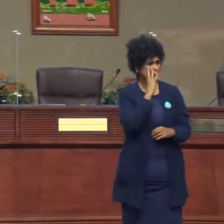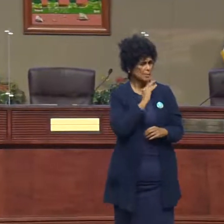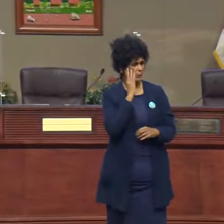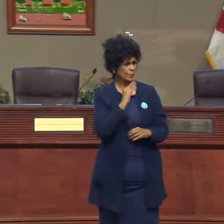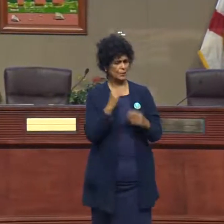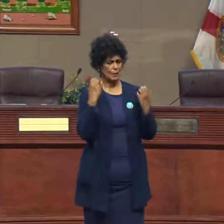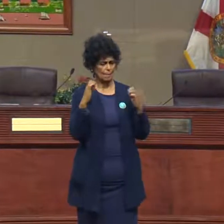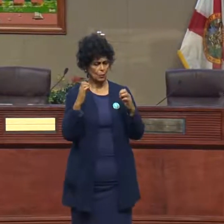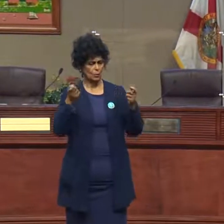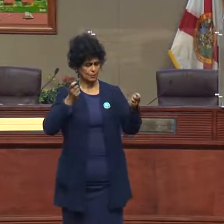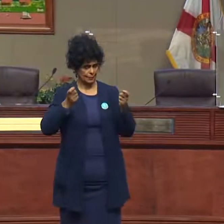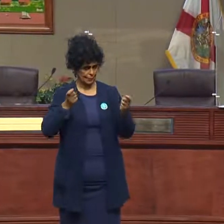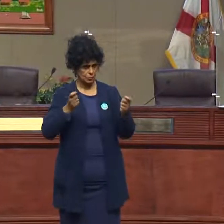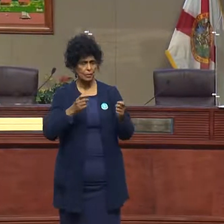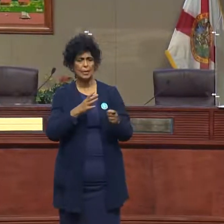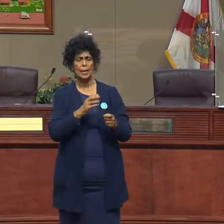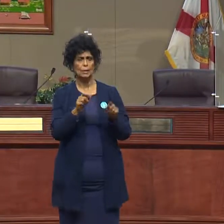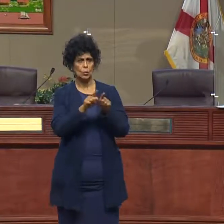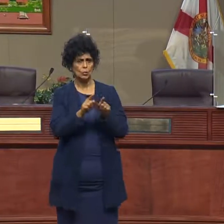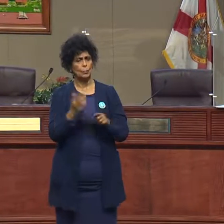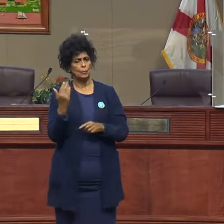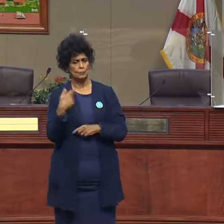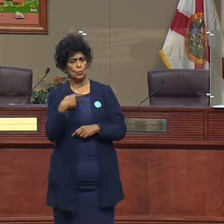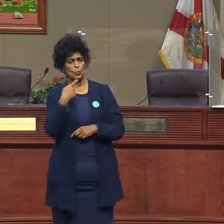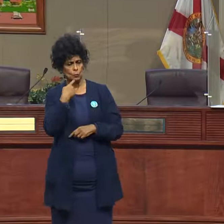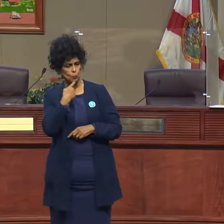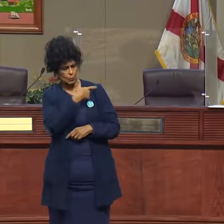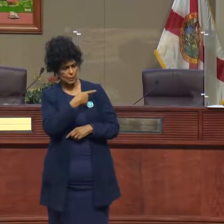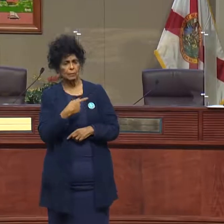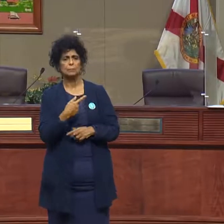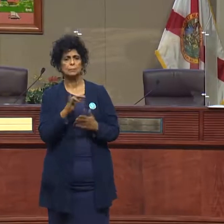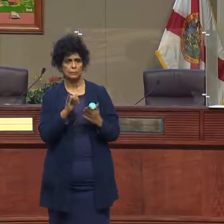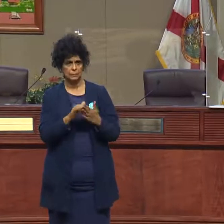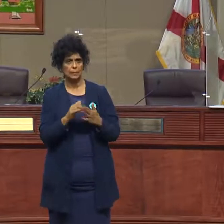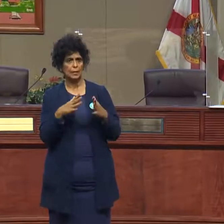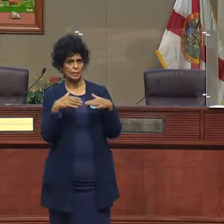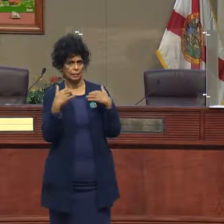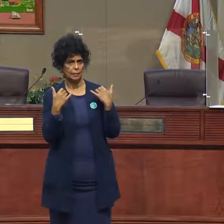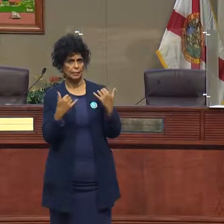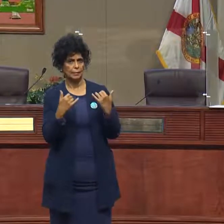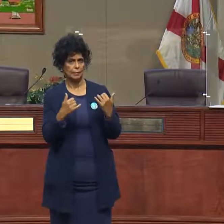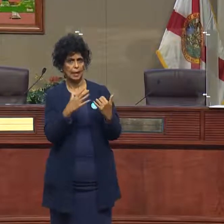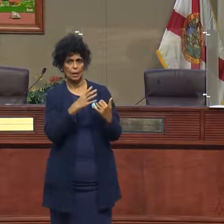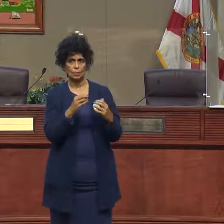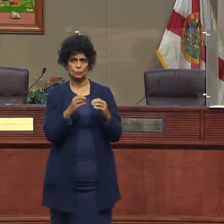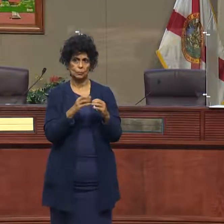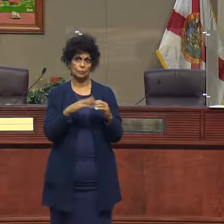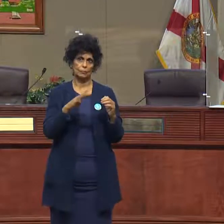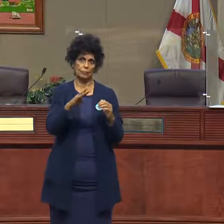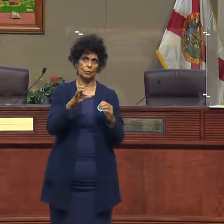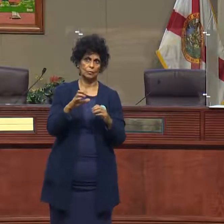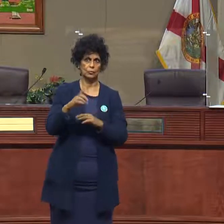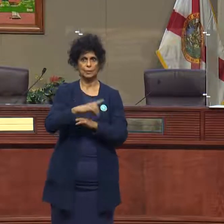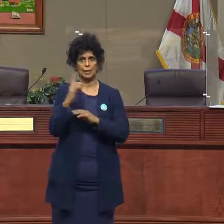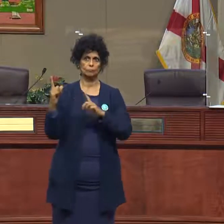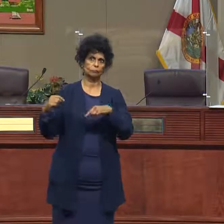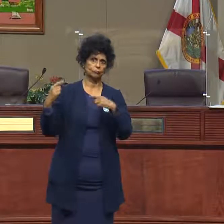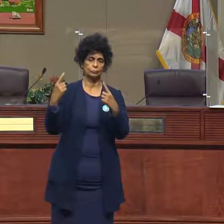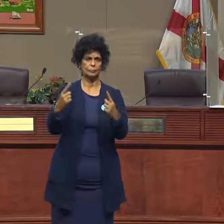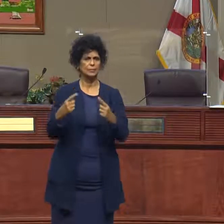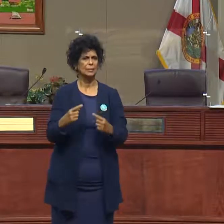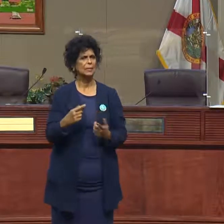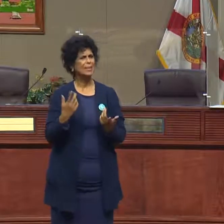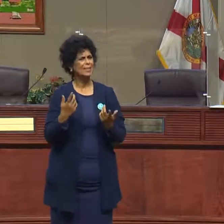management and the milestone you shared earlier that Orange County has been in a state of emergency for over 400 days, what's been your biggest takeaway